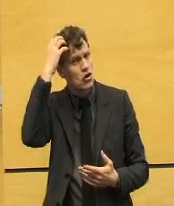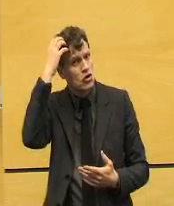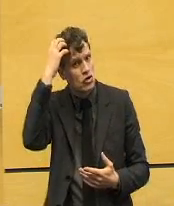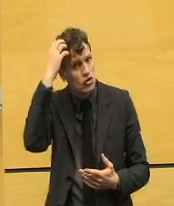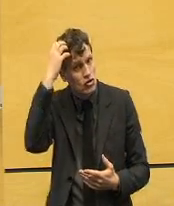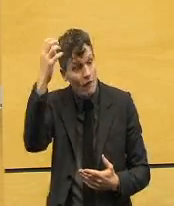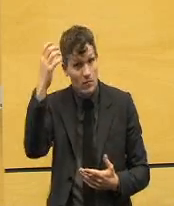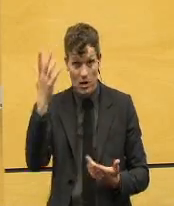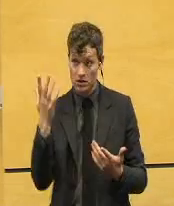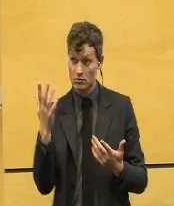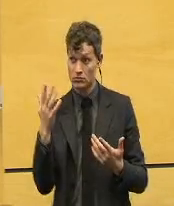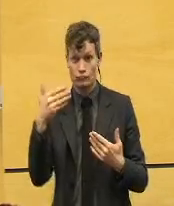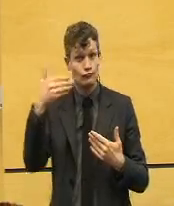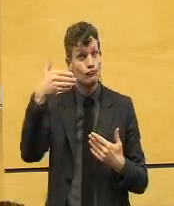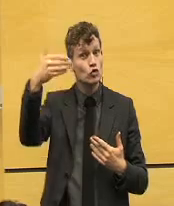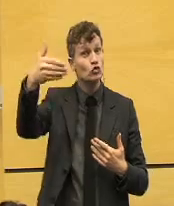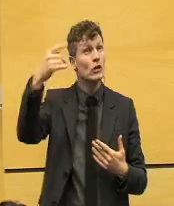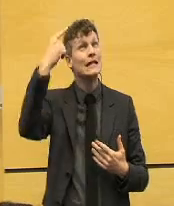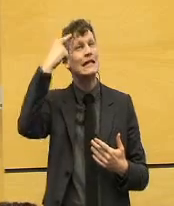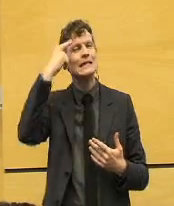any strategy,